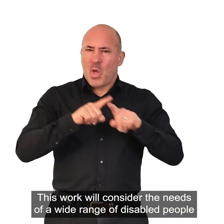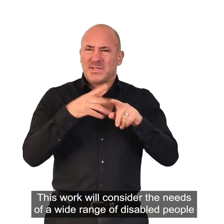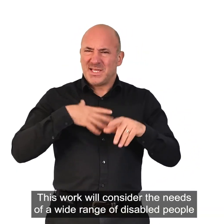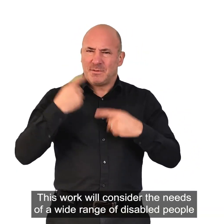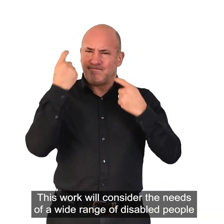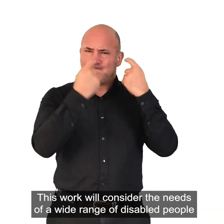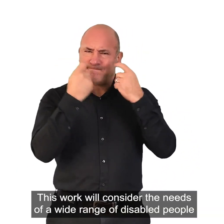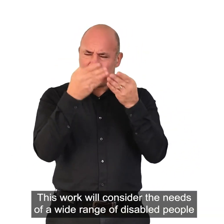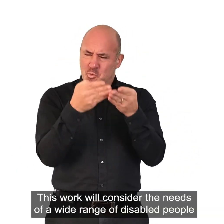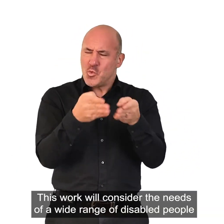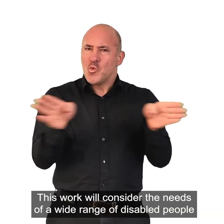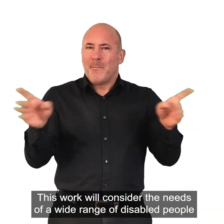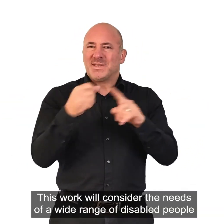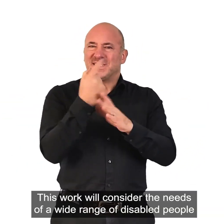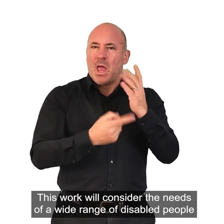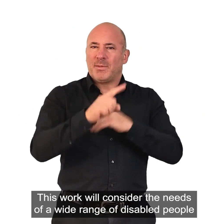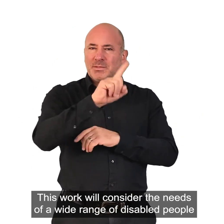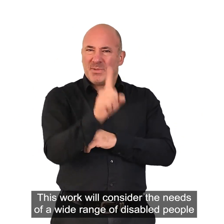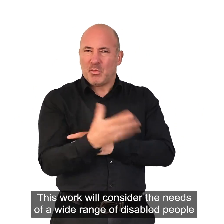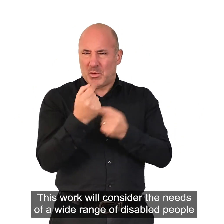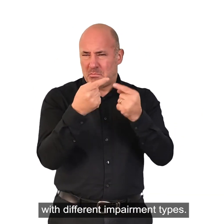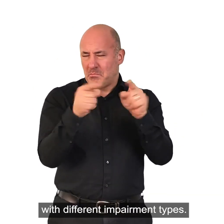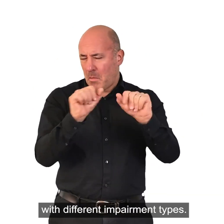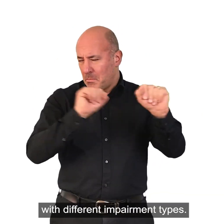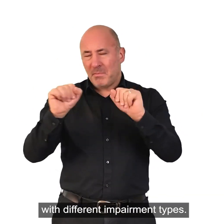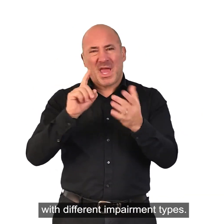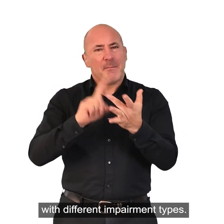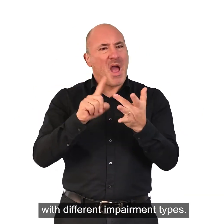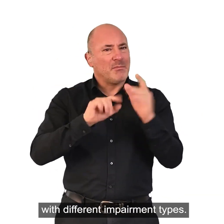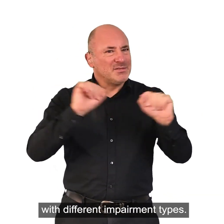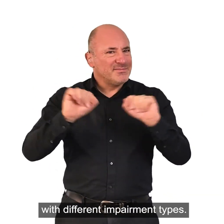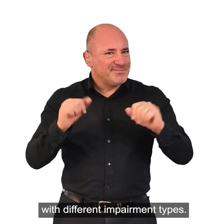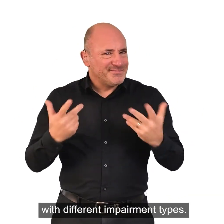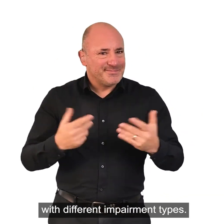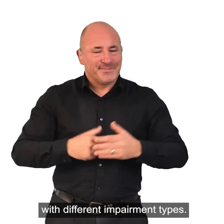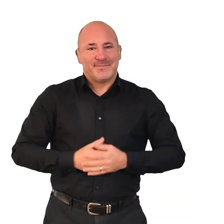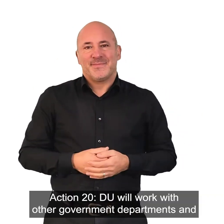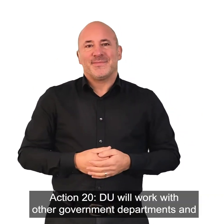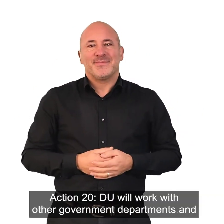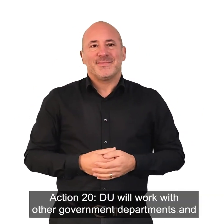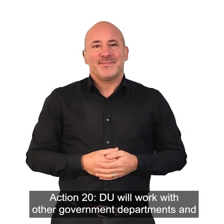This work will consider the needs of a wide range of disabled people with different impairment types. Action